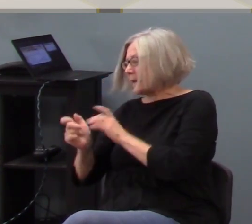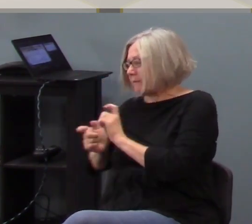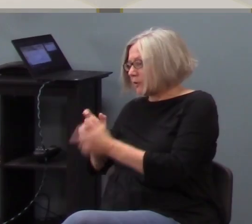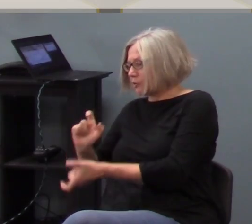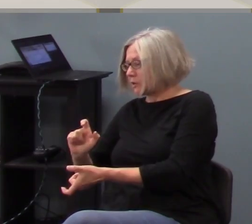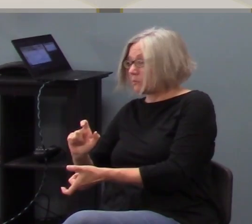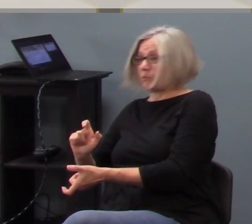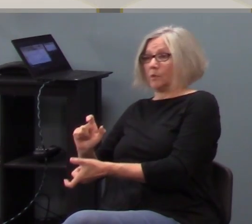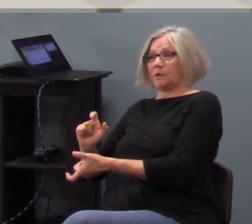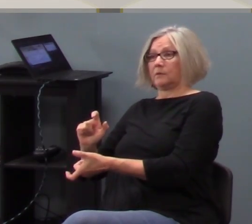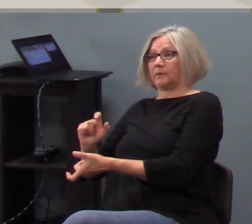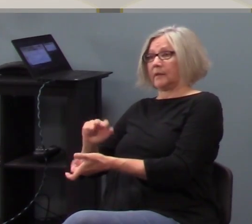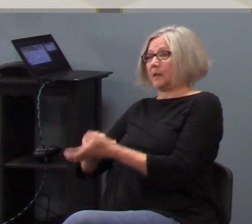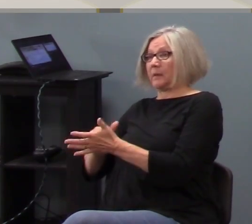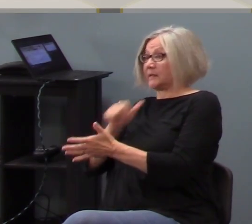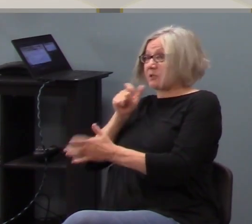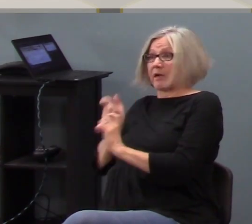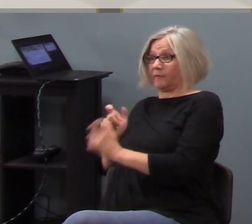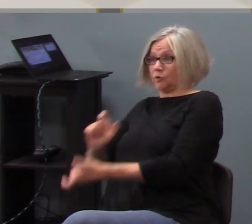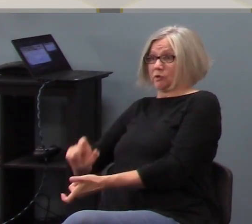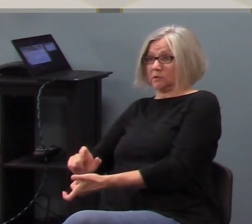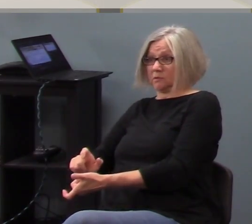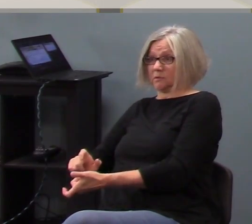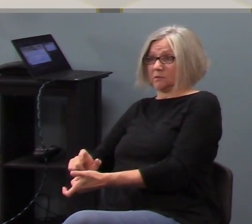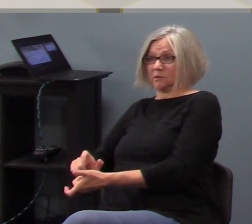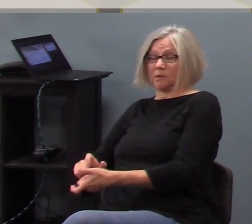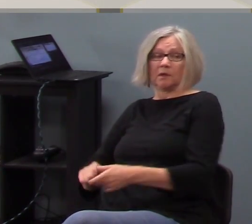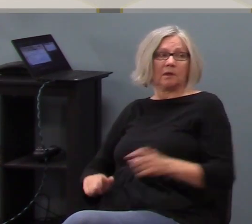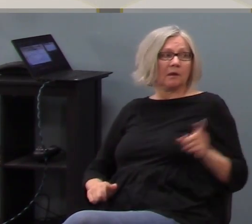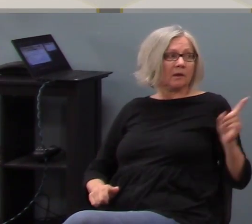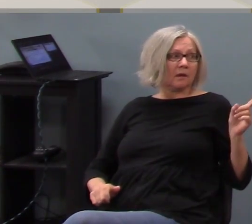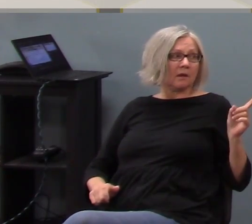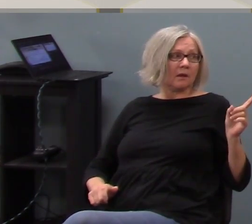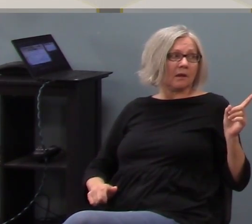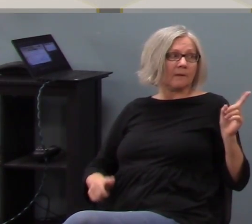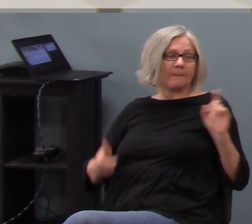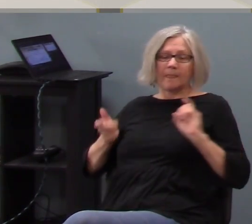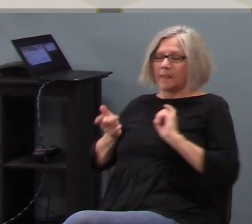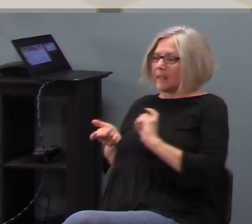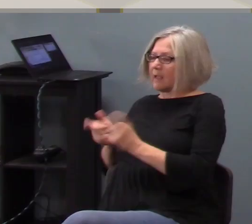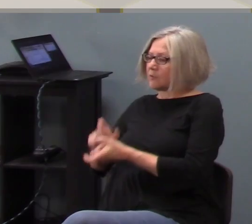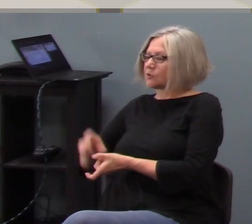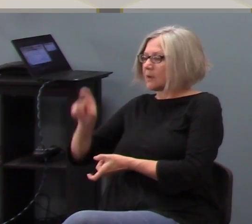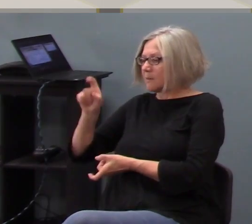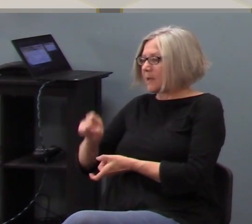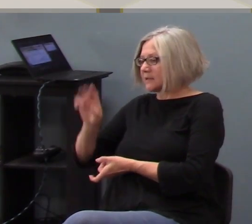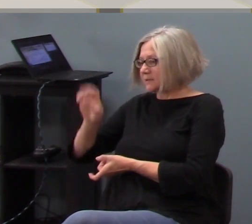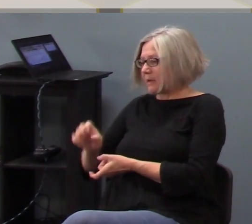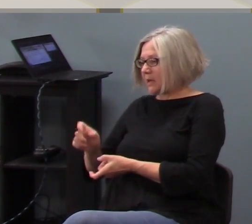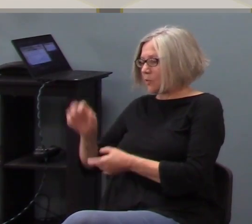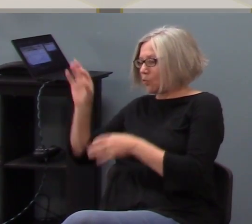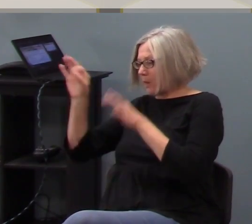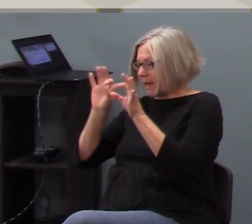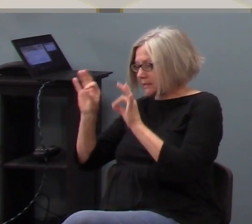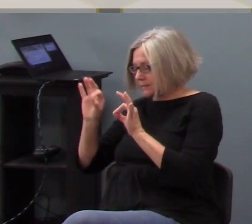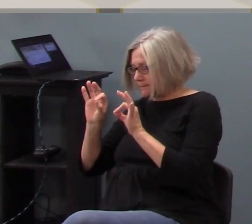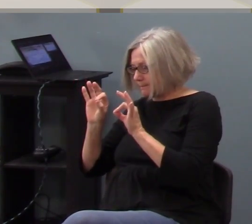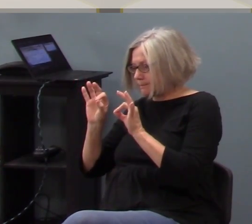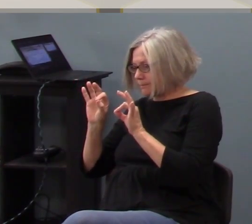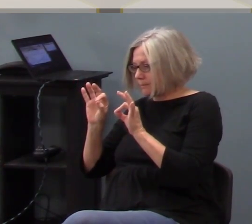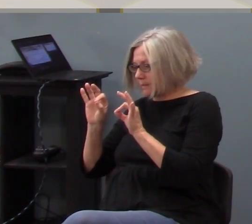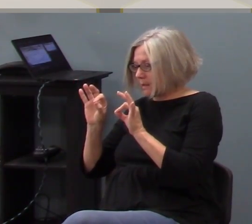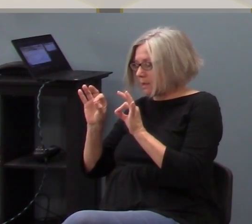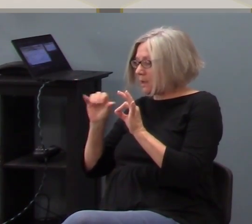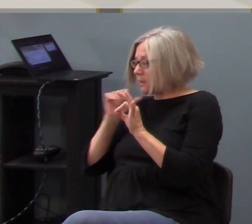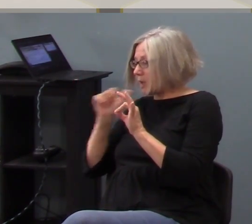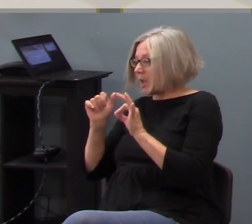not evolution anymore. If you didn't say that evolution has to be random and not by intelligent life, Correct. then it could be all the rest of it. Sure. True, and